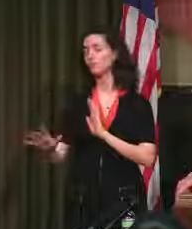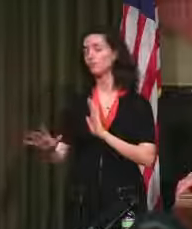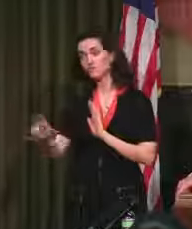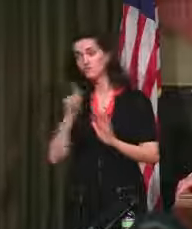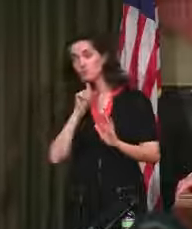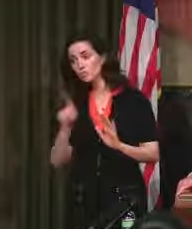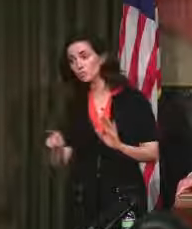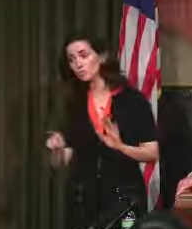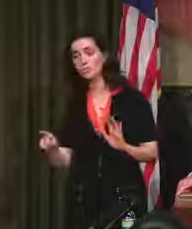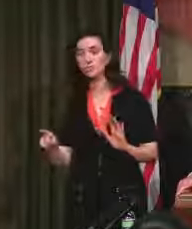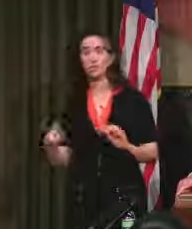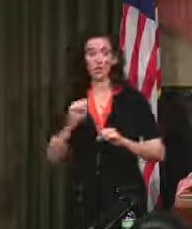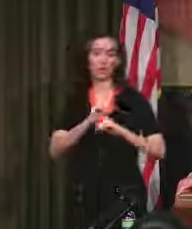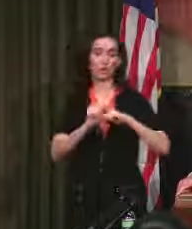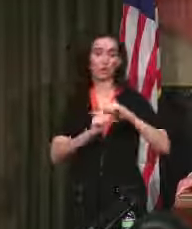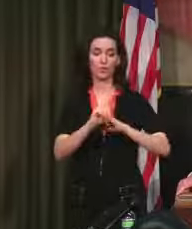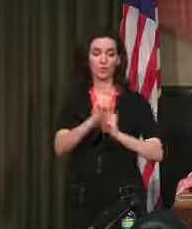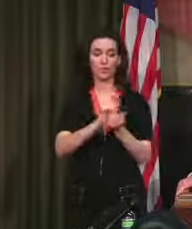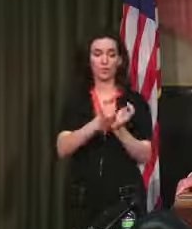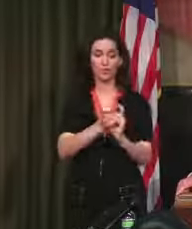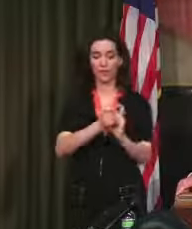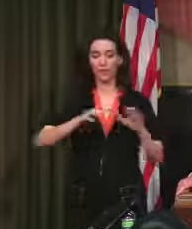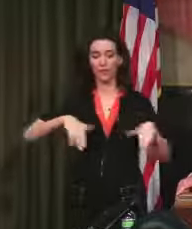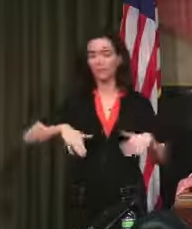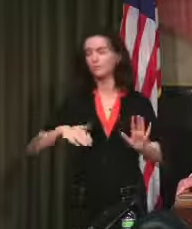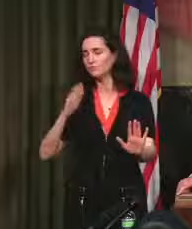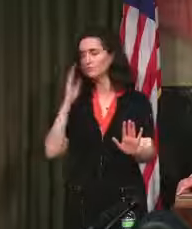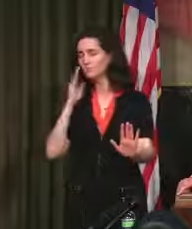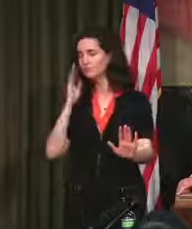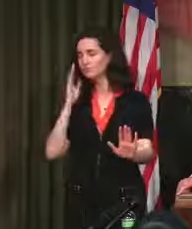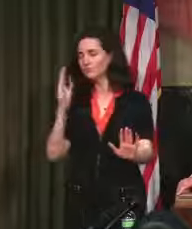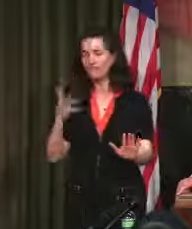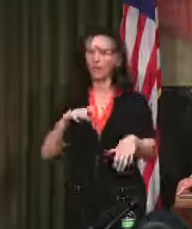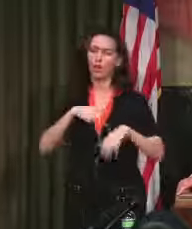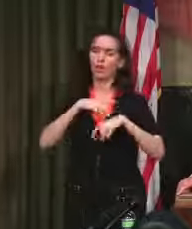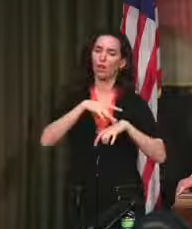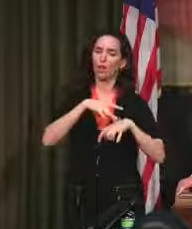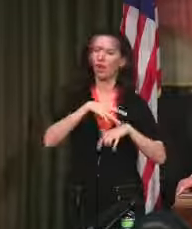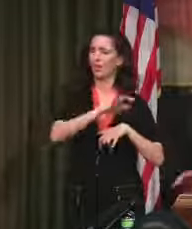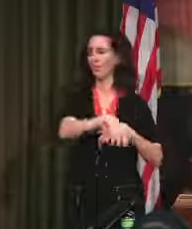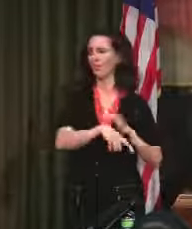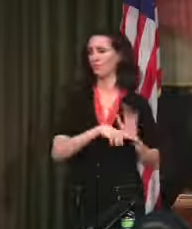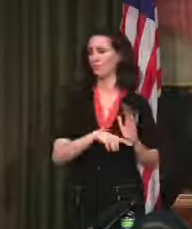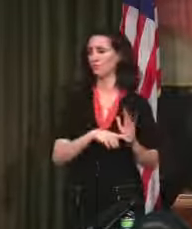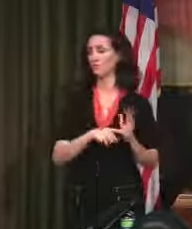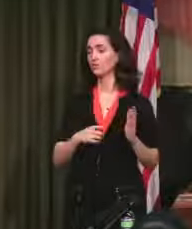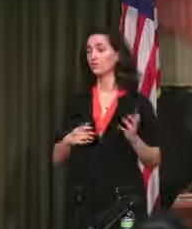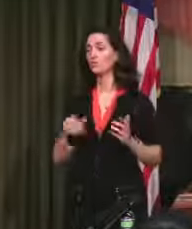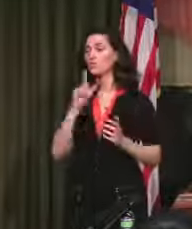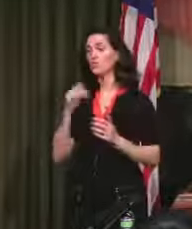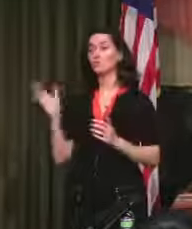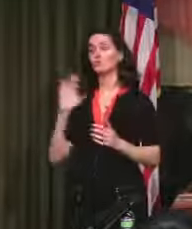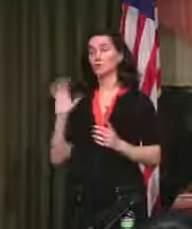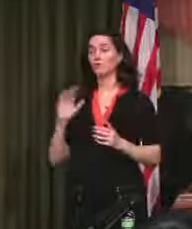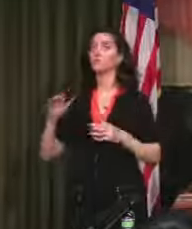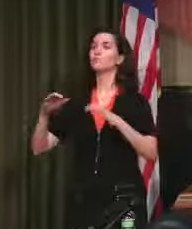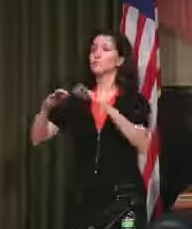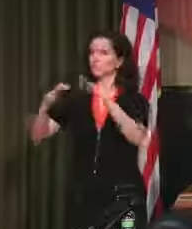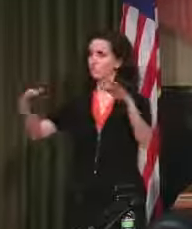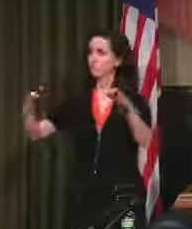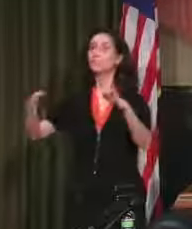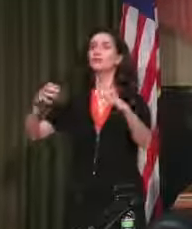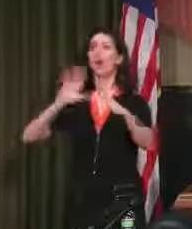we really haven't done structural tax reform over the last few years when that was the stated purpose for